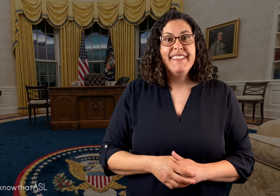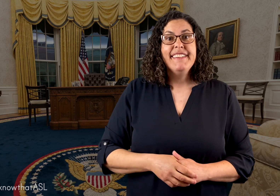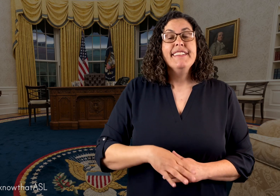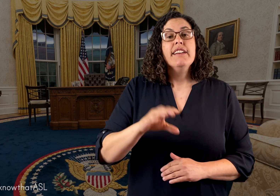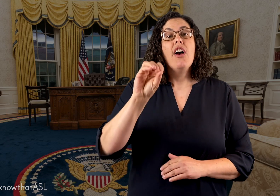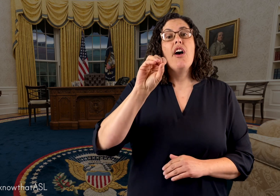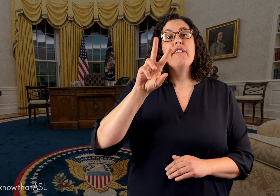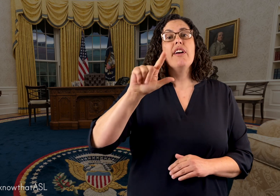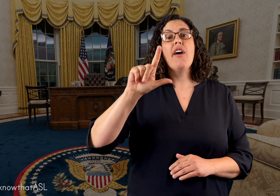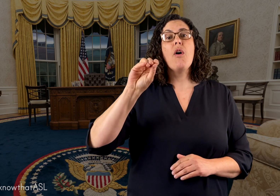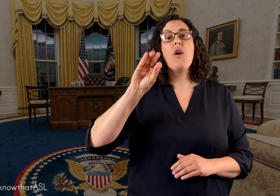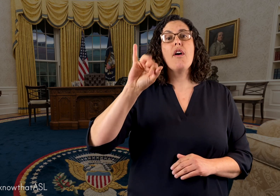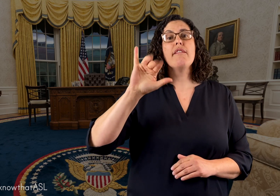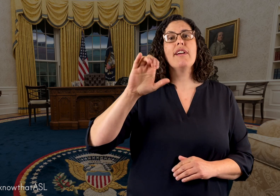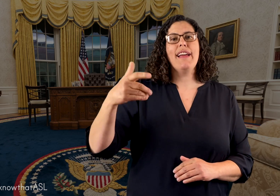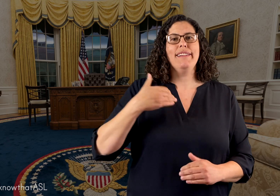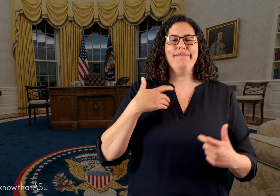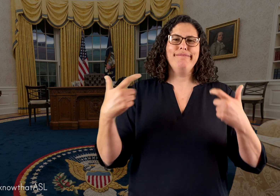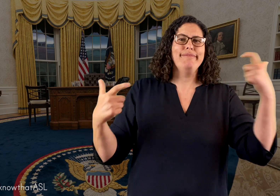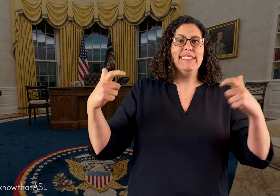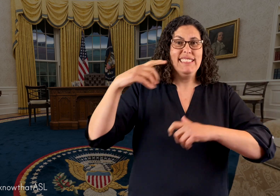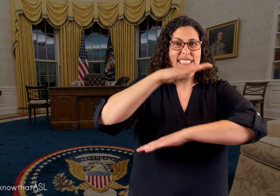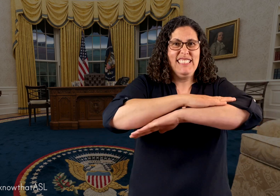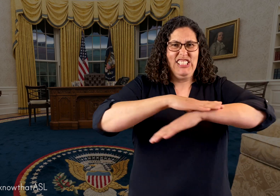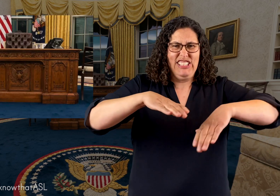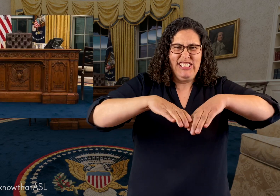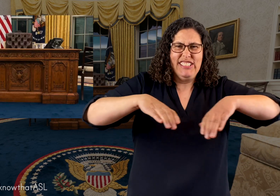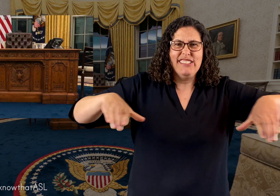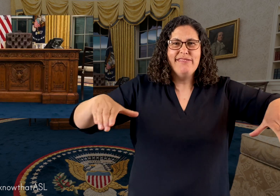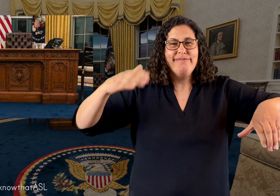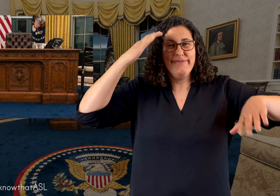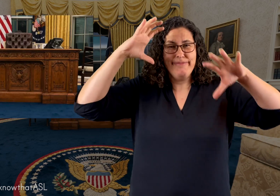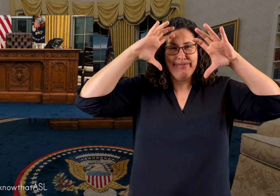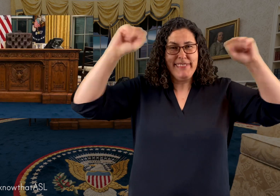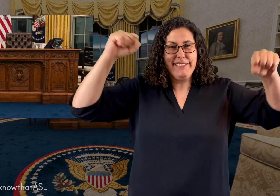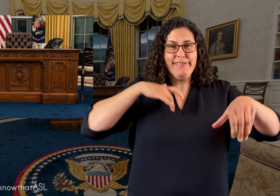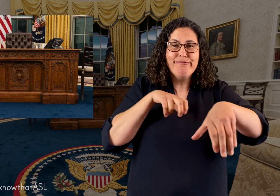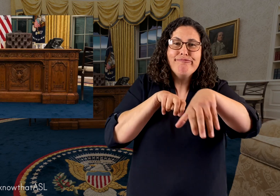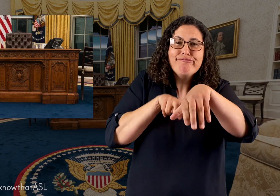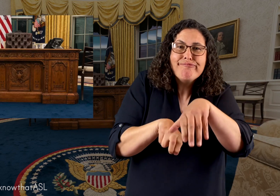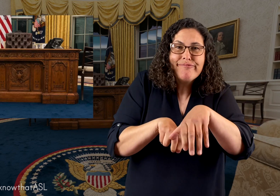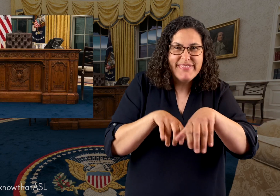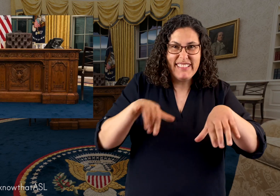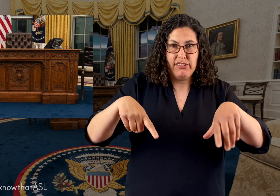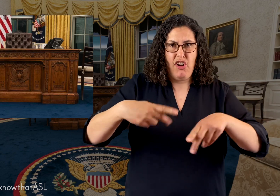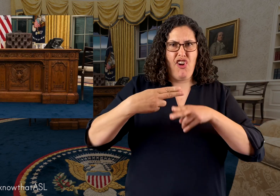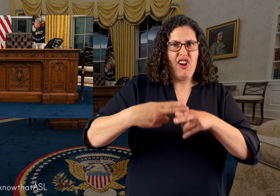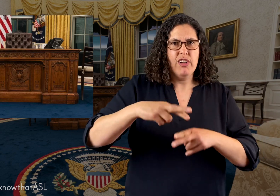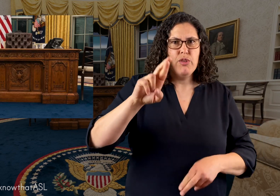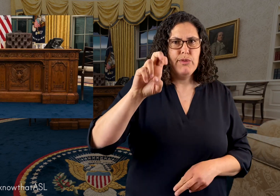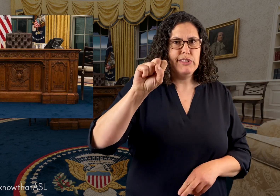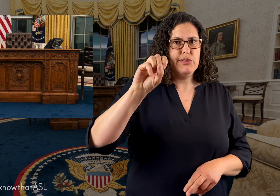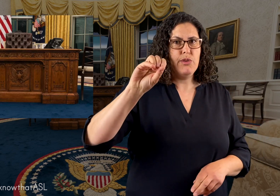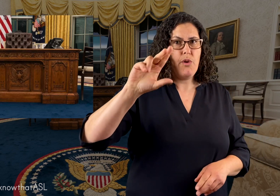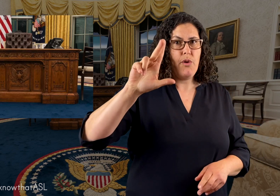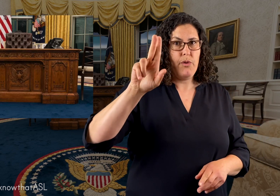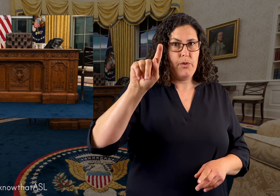The Oval Office also has a very large desk, which the president sits at, which is called the Resolute.